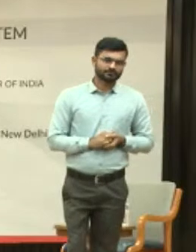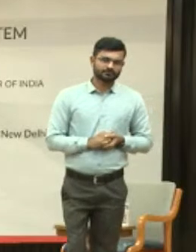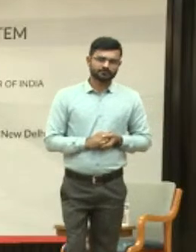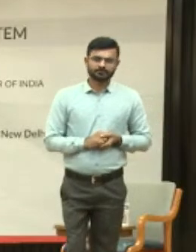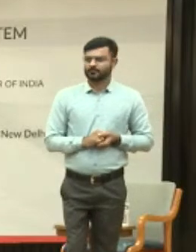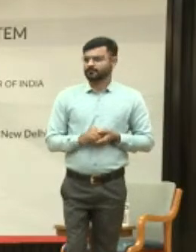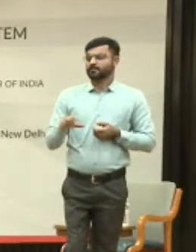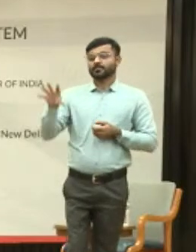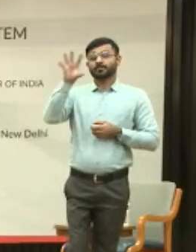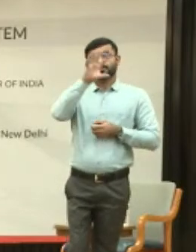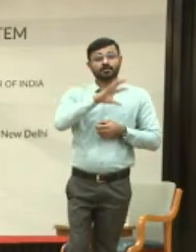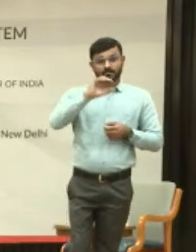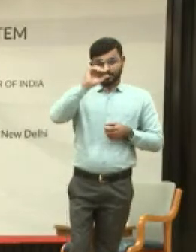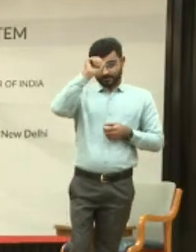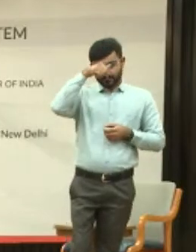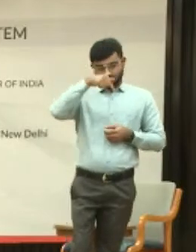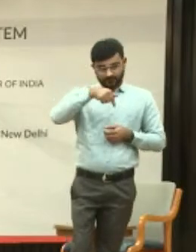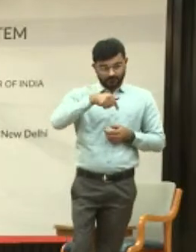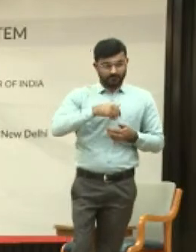In a country like India,